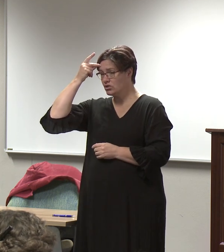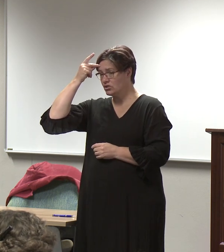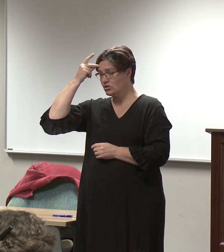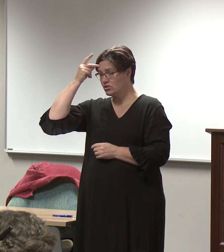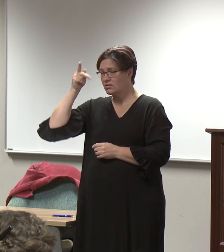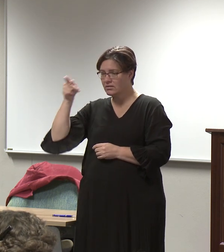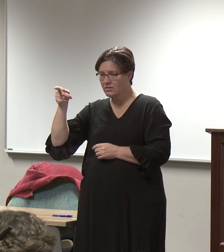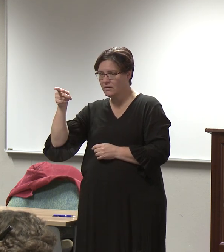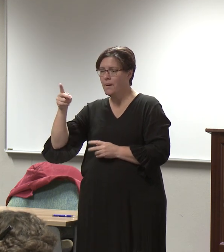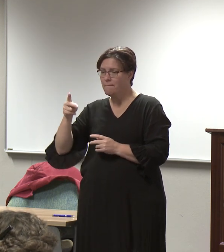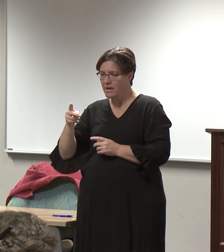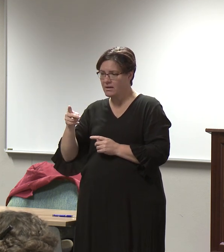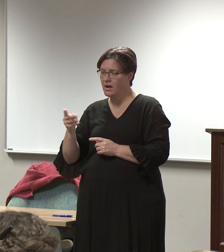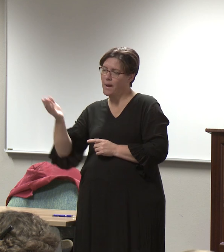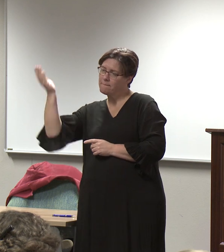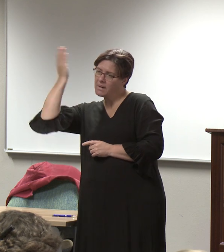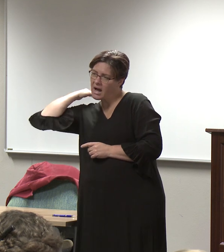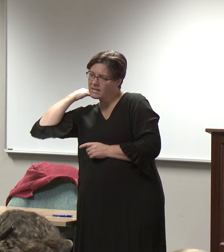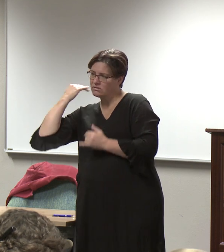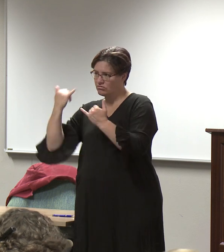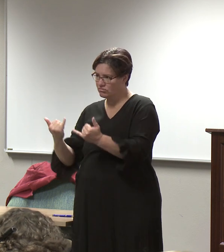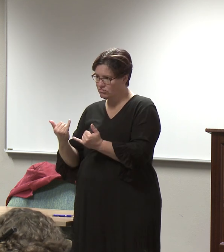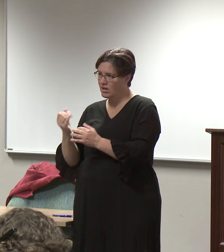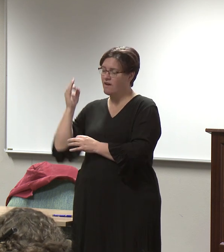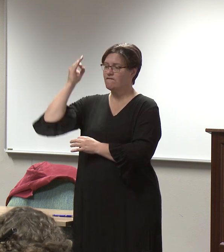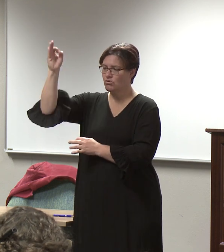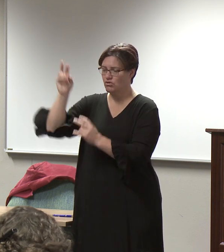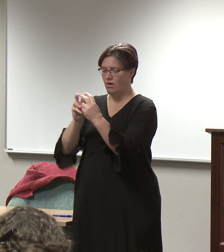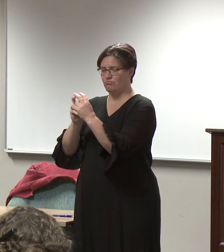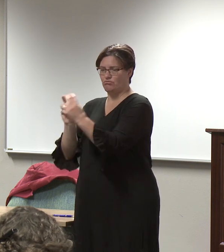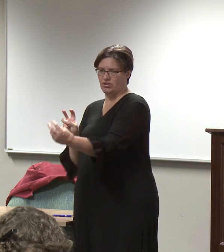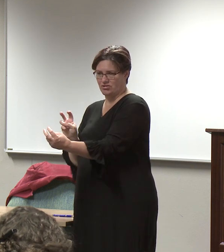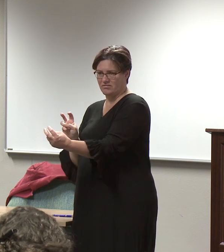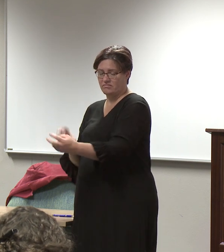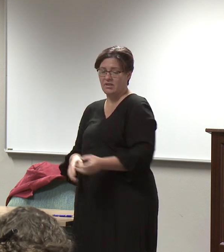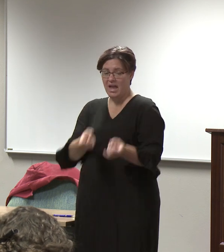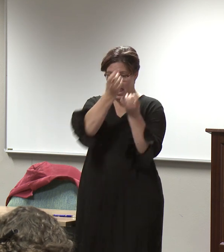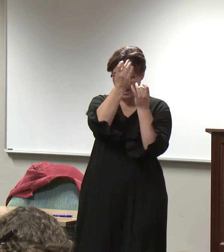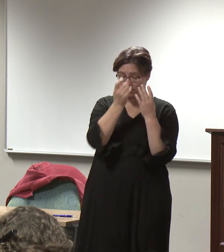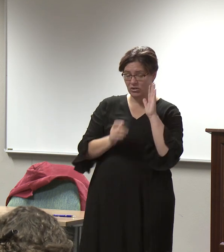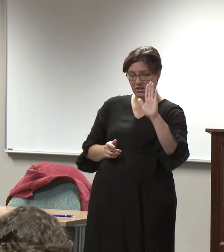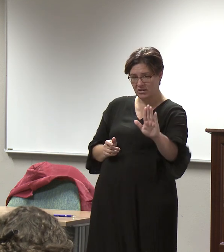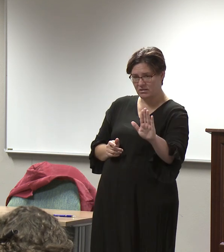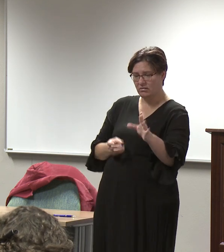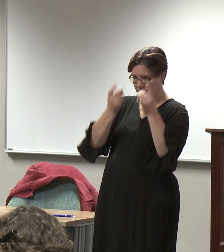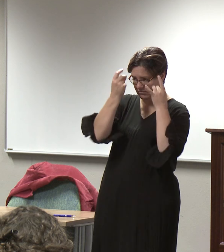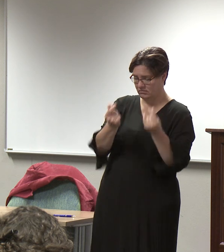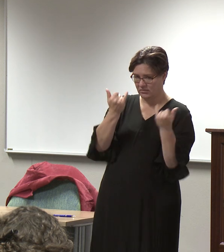the ideas that bridge the past, the present, and the future. Information is